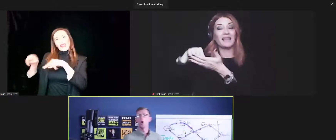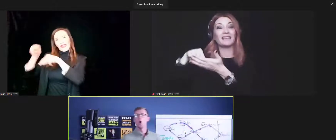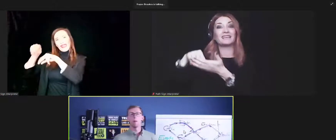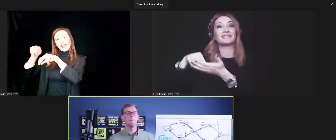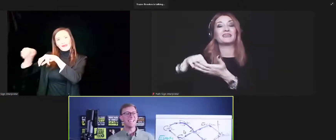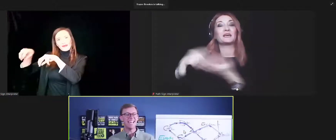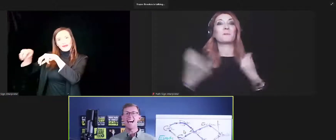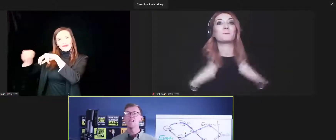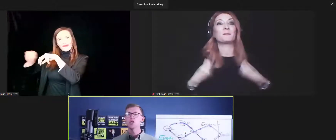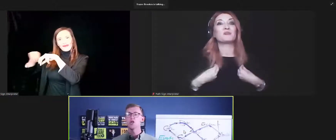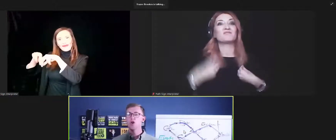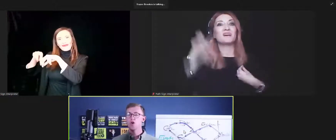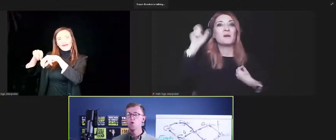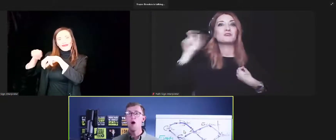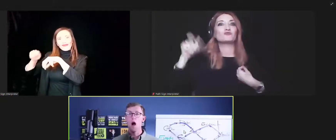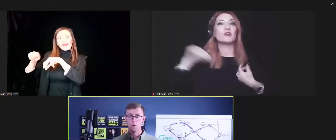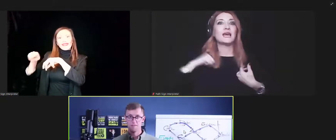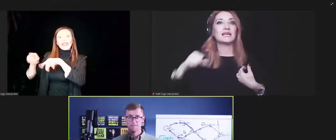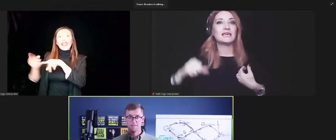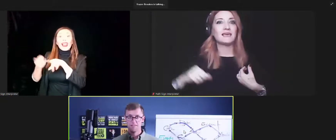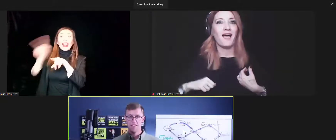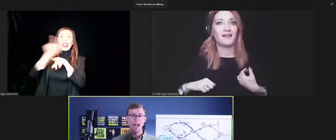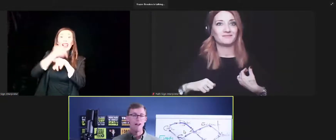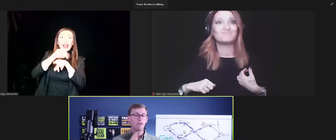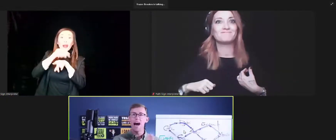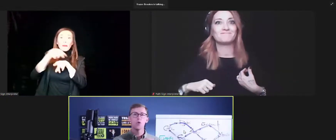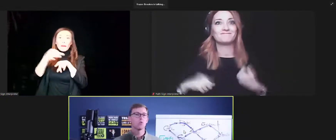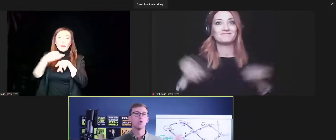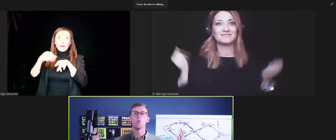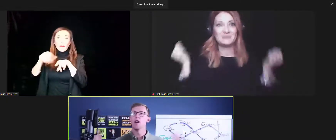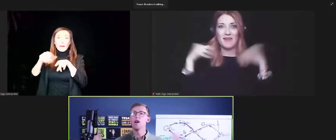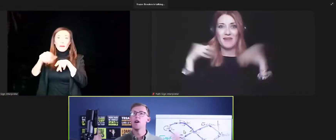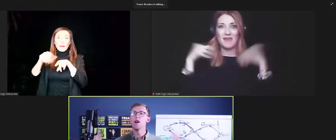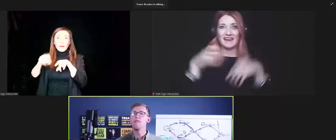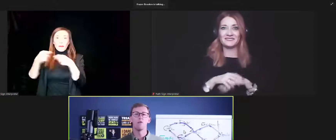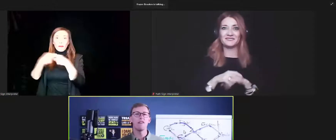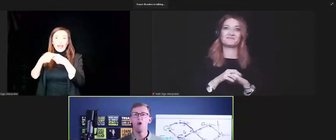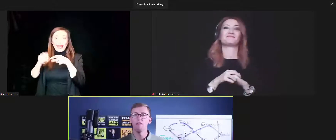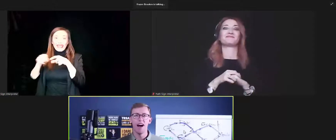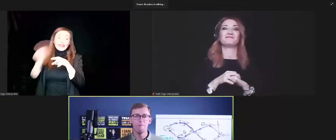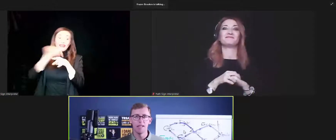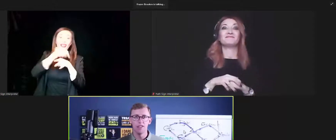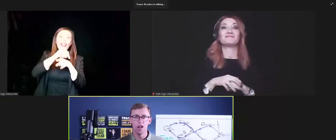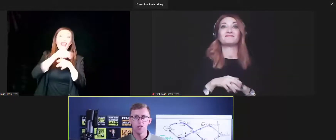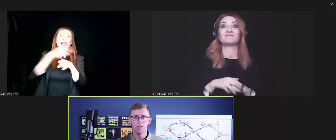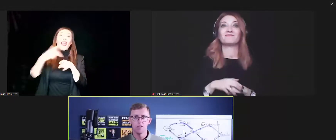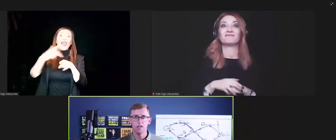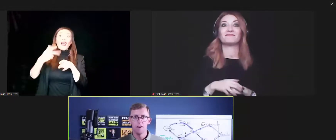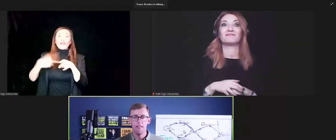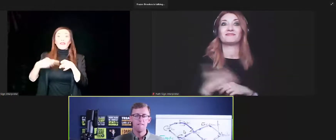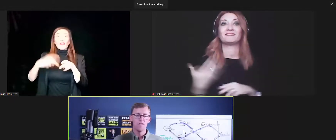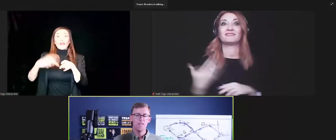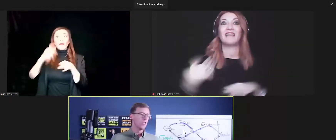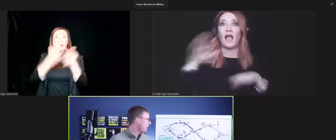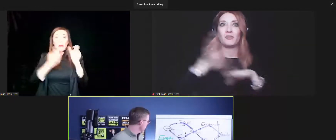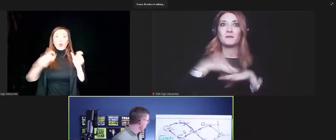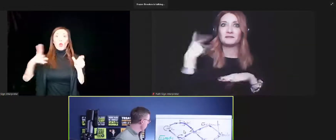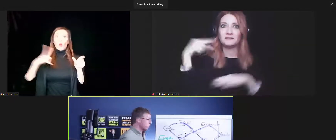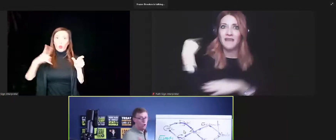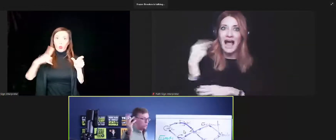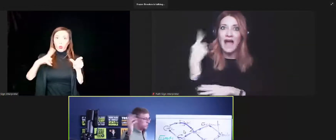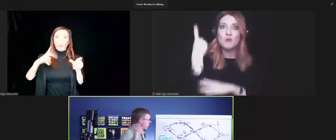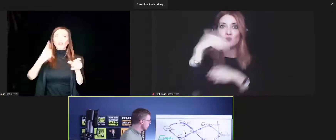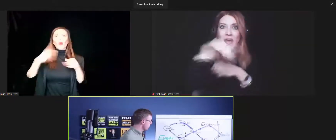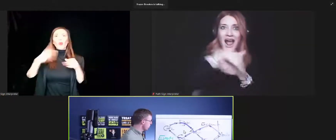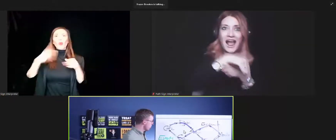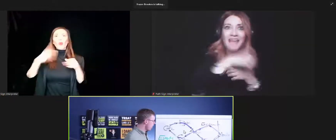called Millionaires Row. Every house was worth $3, $4, $5 million. Or euros.